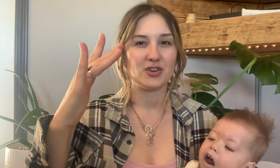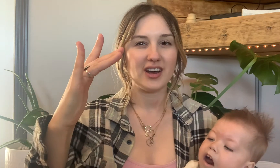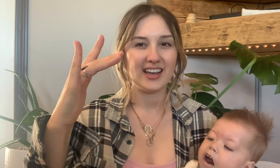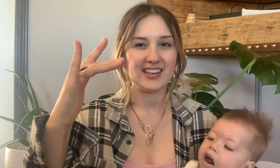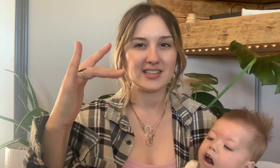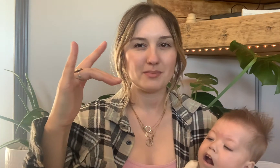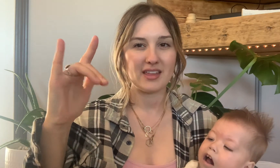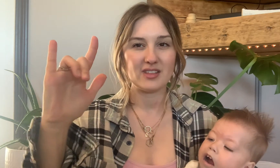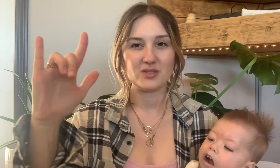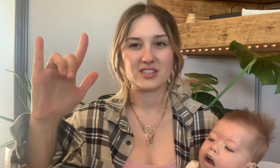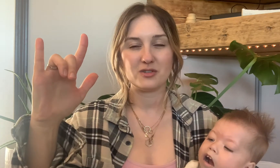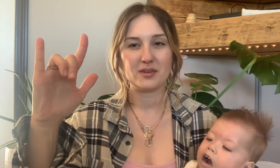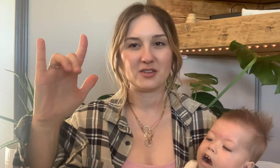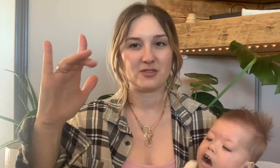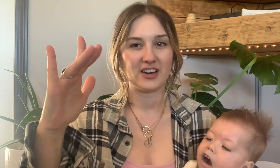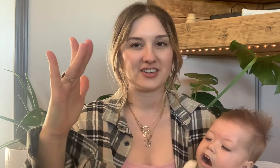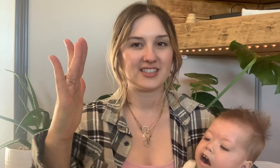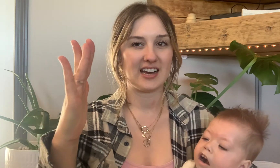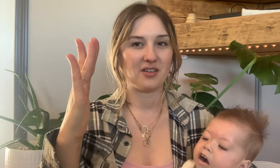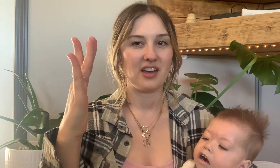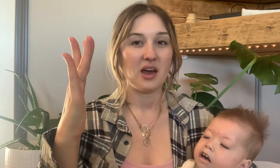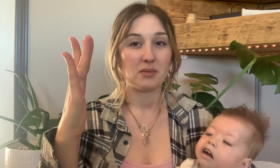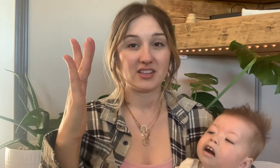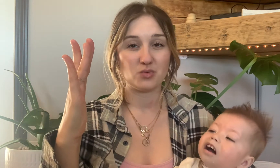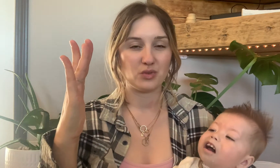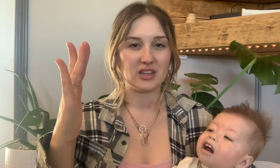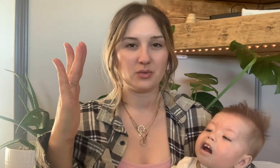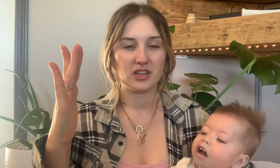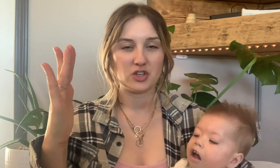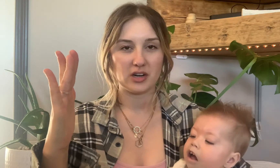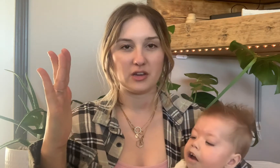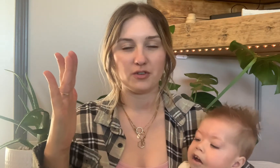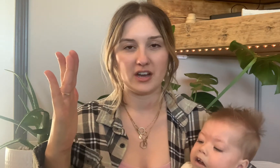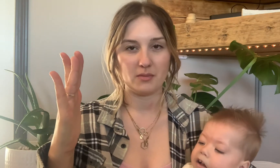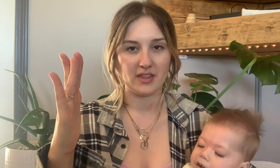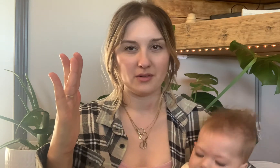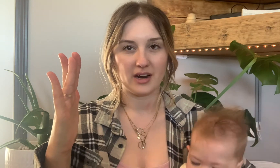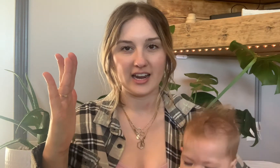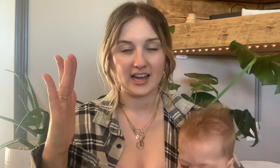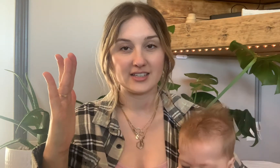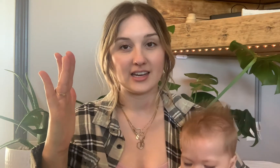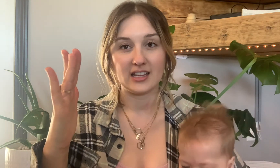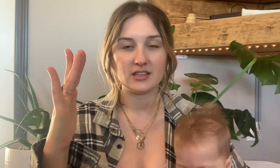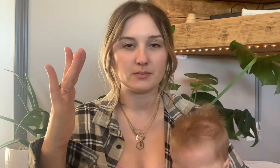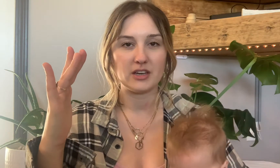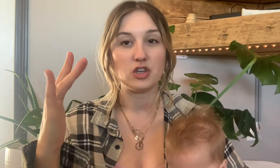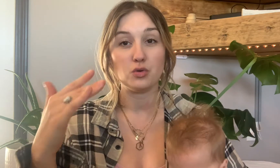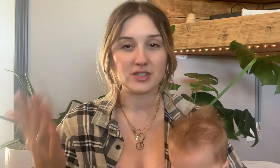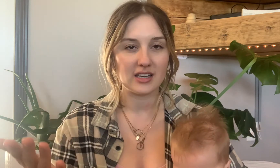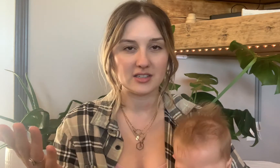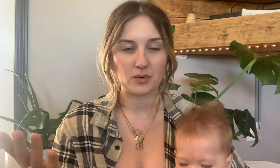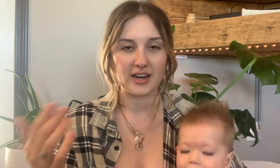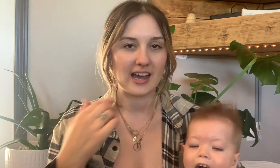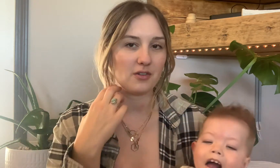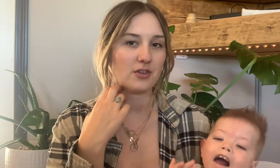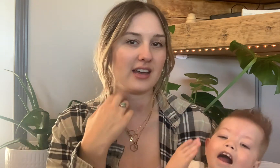trying to bend those two middle fingers down, but it's really, really tricky for him on that right hand. And he's been using his right hand for that